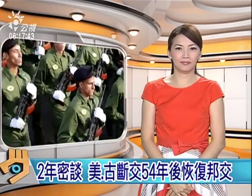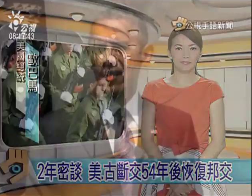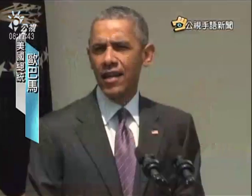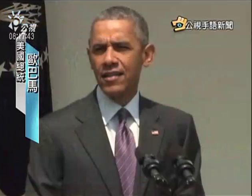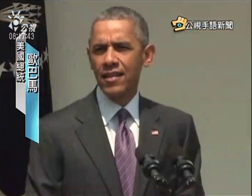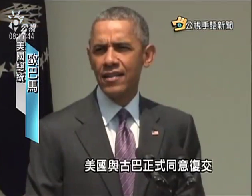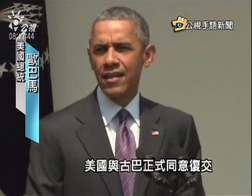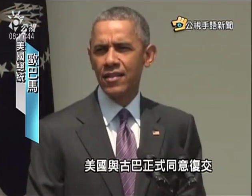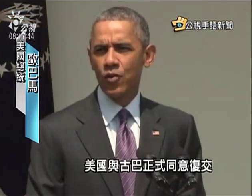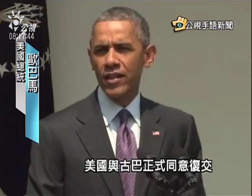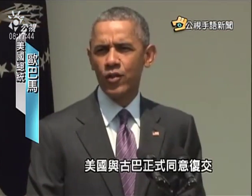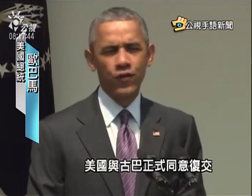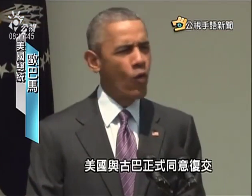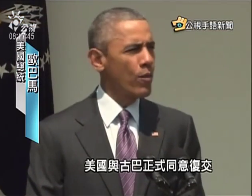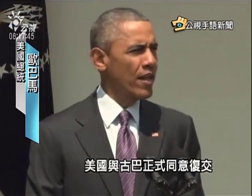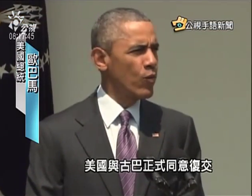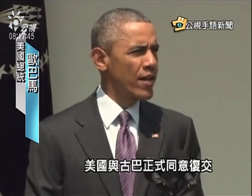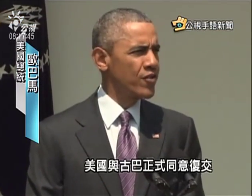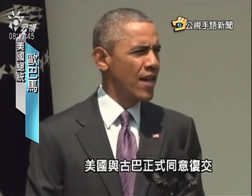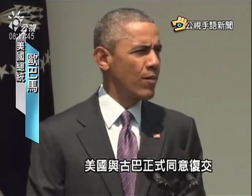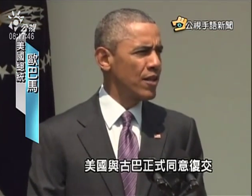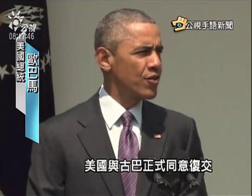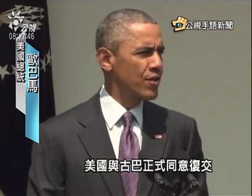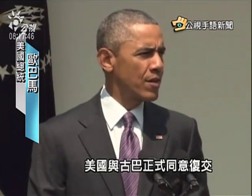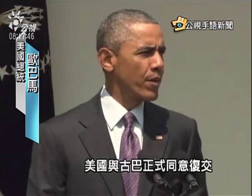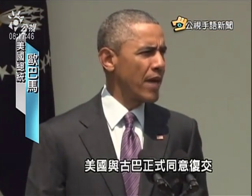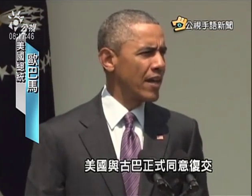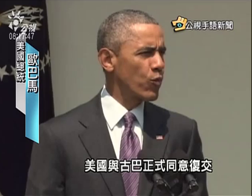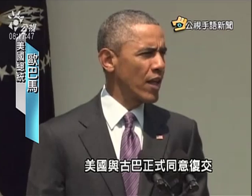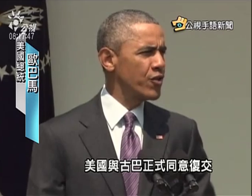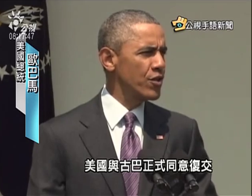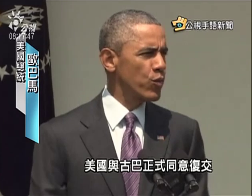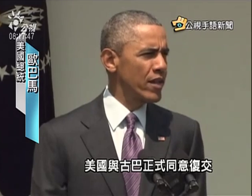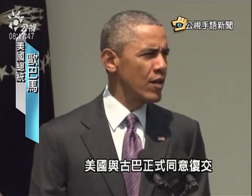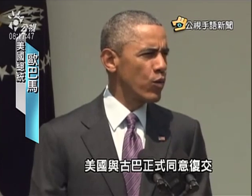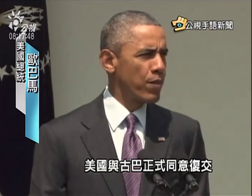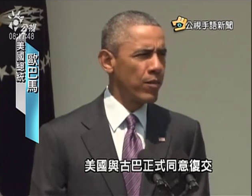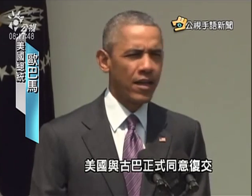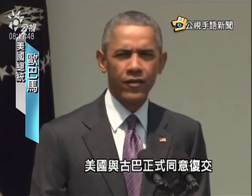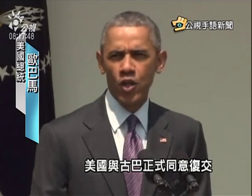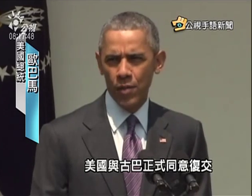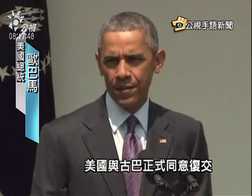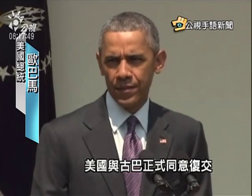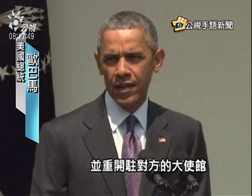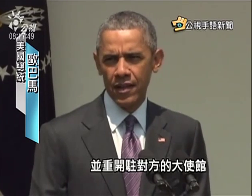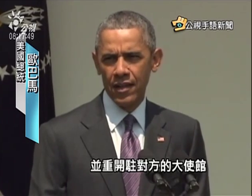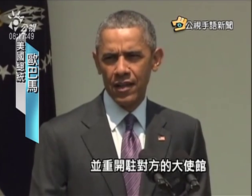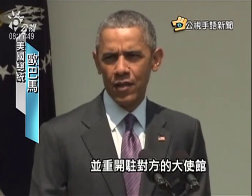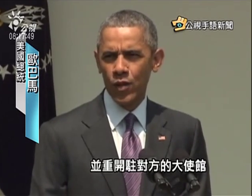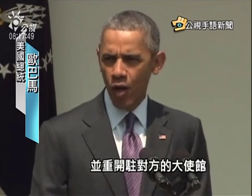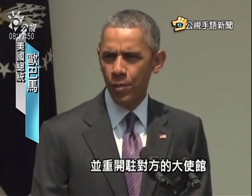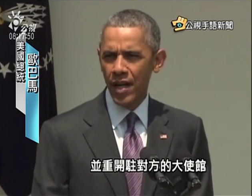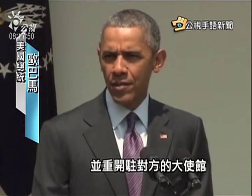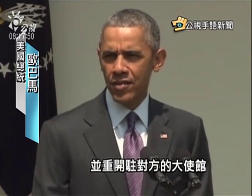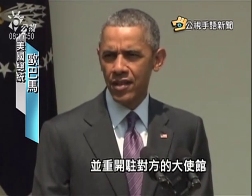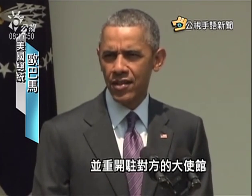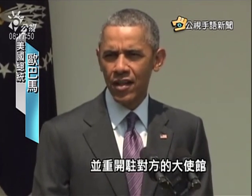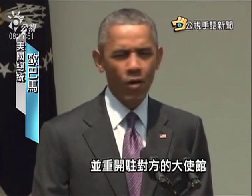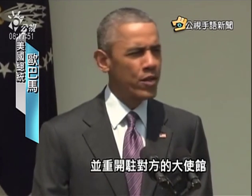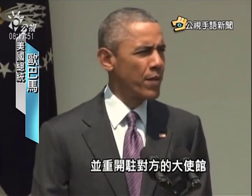The United States has agreed to formally reestablish diplomatic relations with the Republic of Cuba and reopen embassies in our